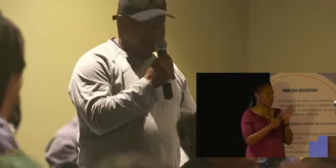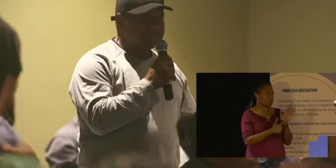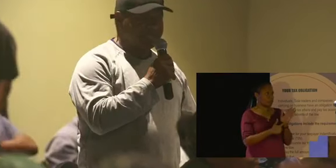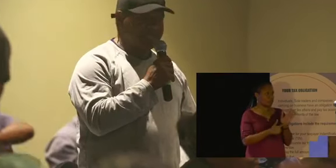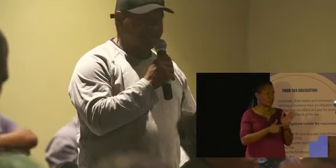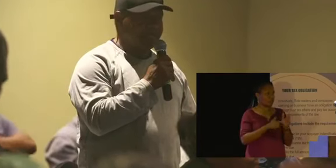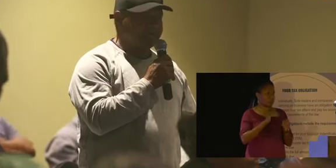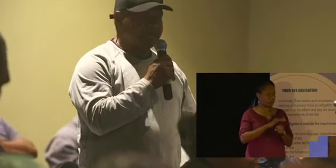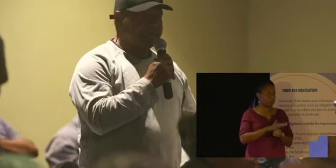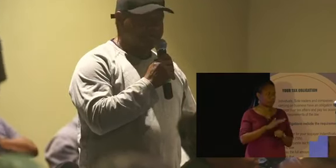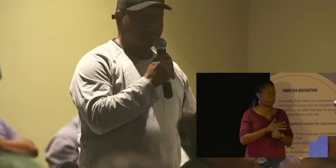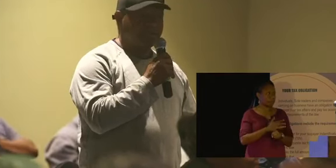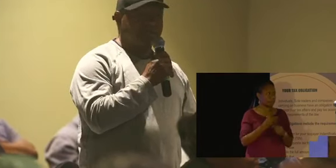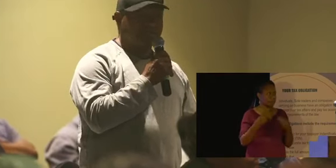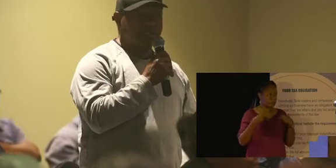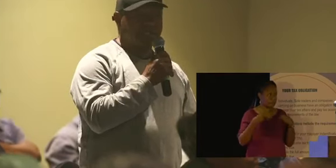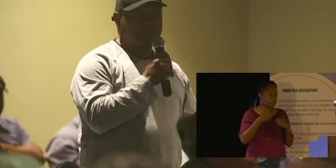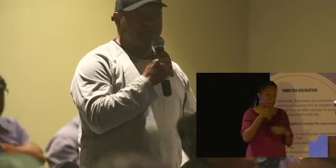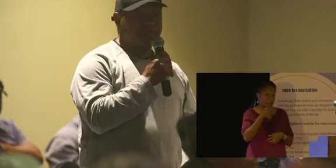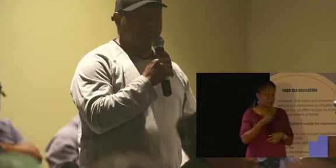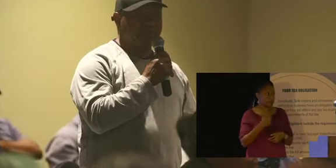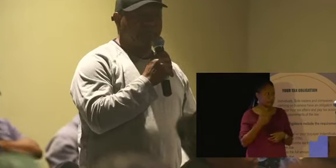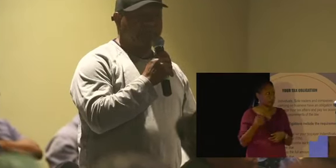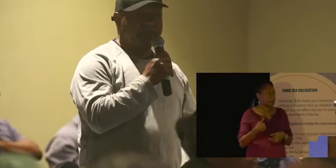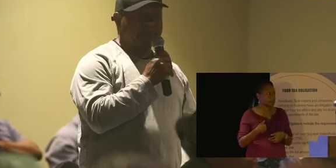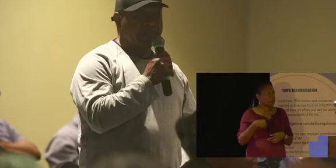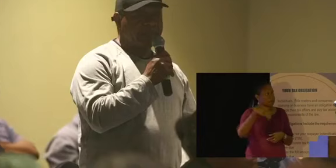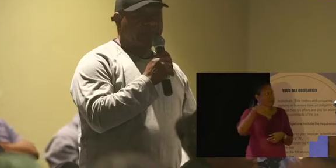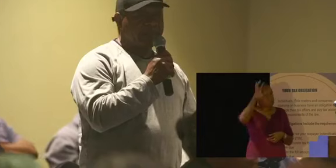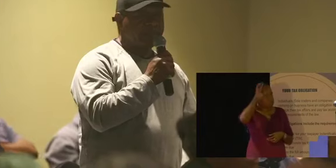making business at Ingima. This level must consider it.